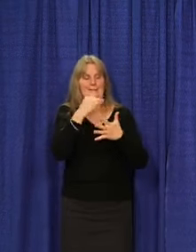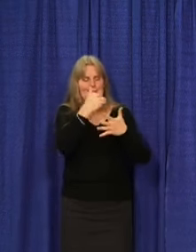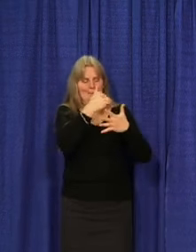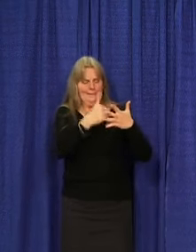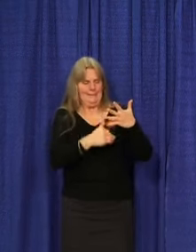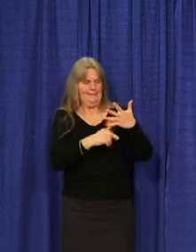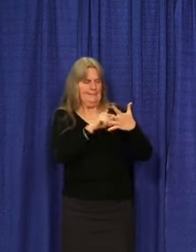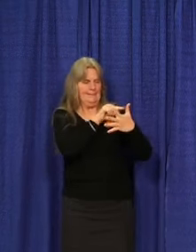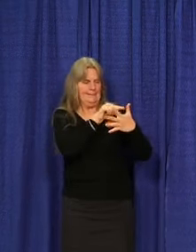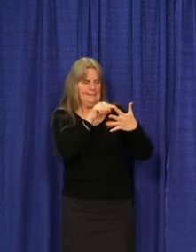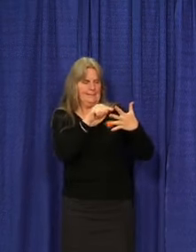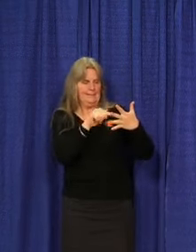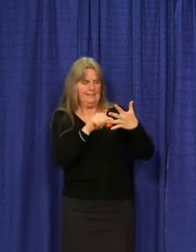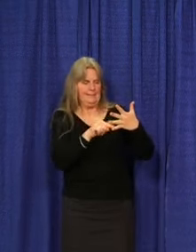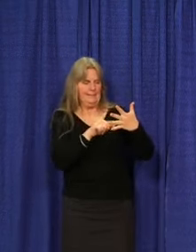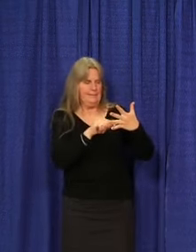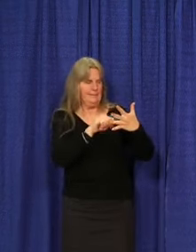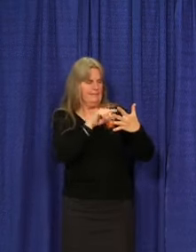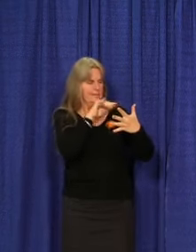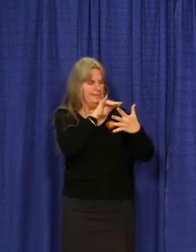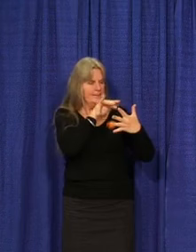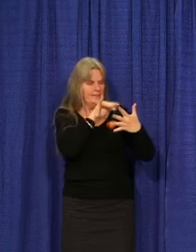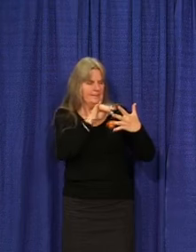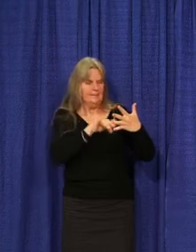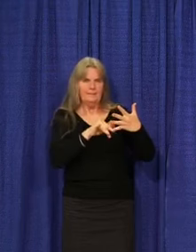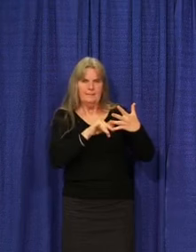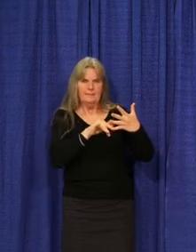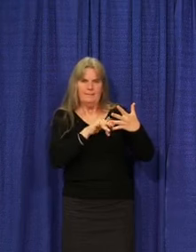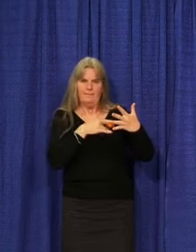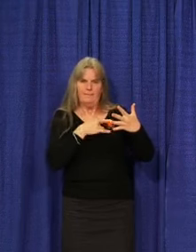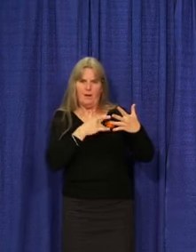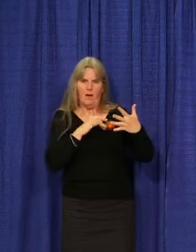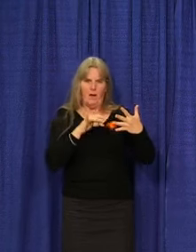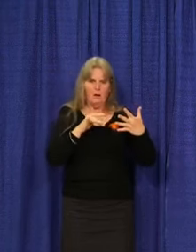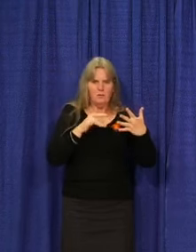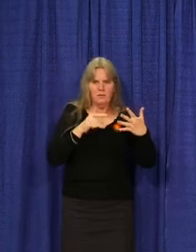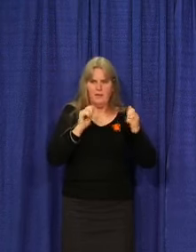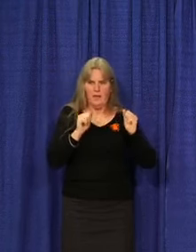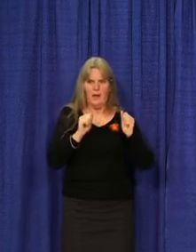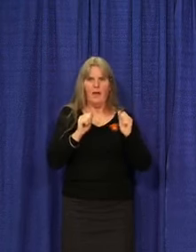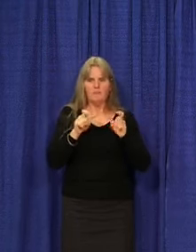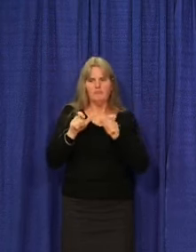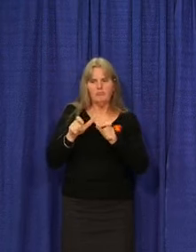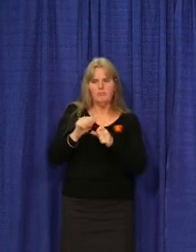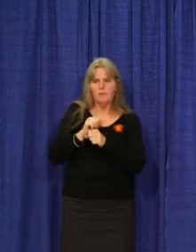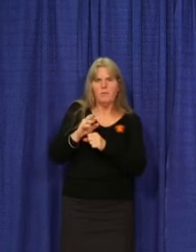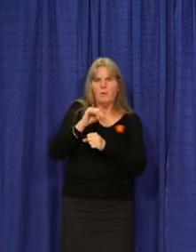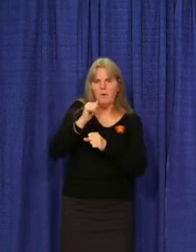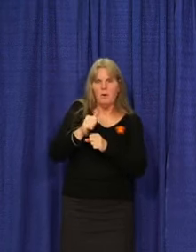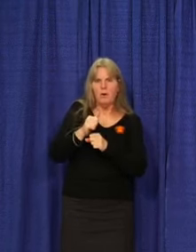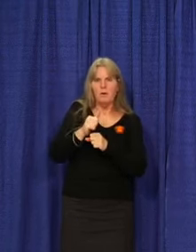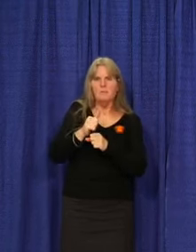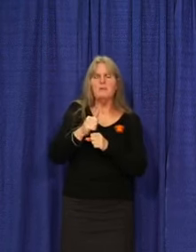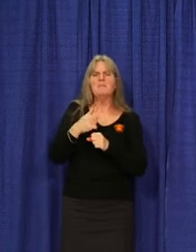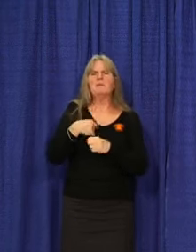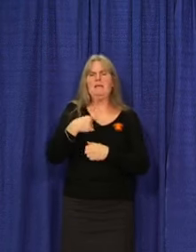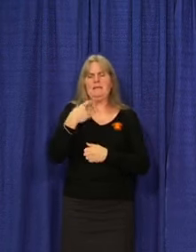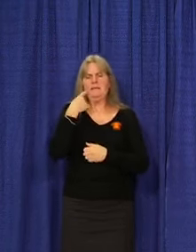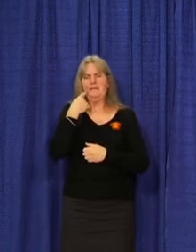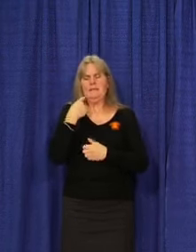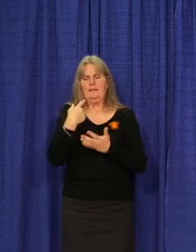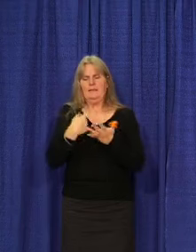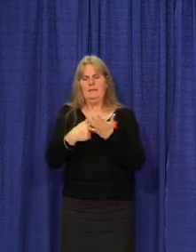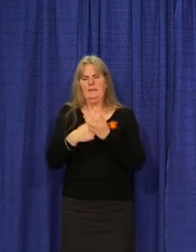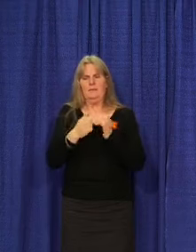gives us an idea and a comfort level of how well we're doing. And probably the single I was talking about this with the minister earlier.